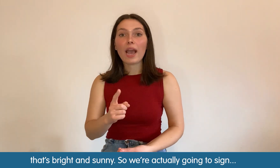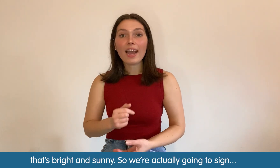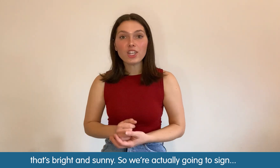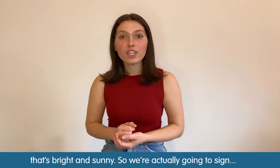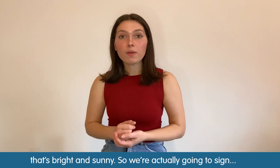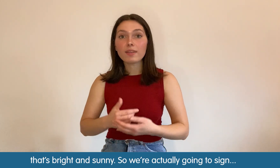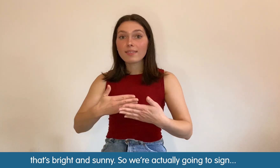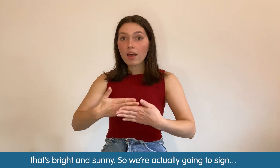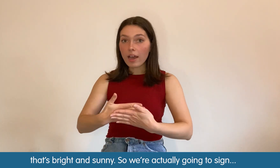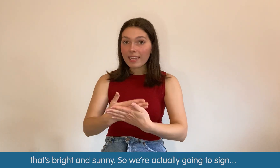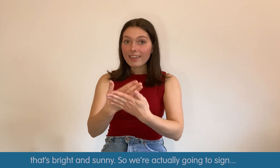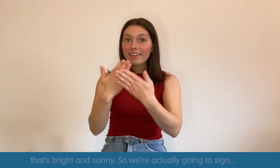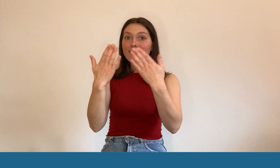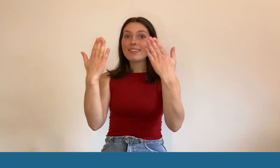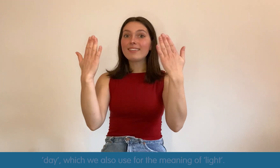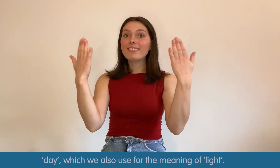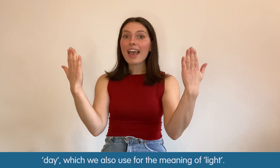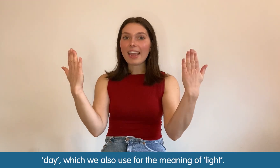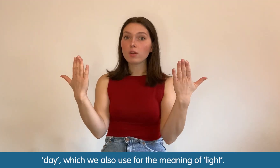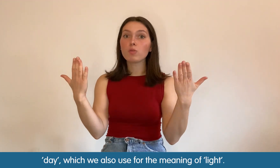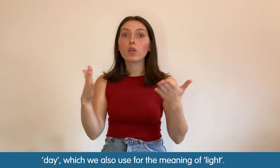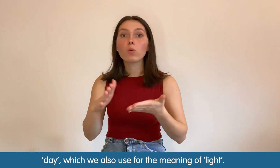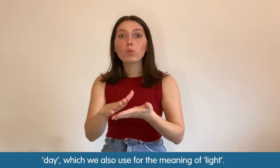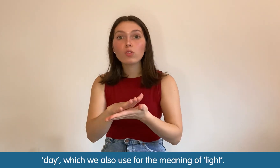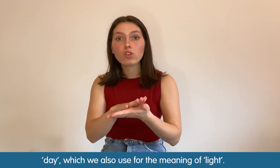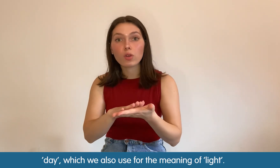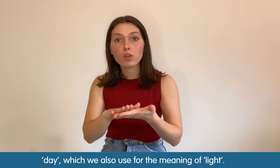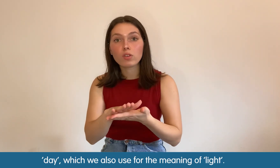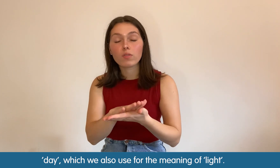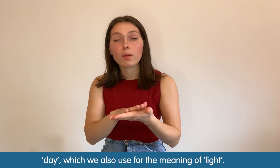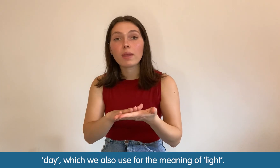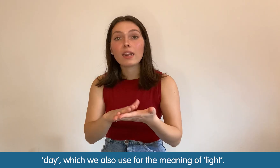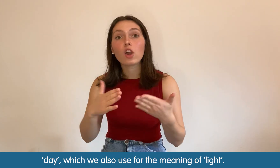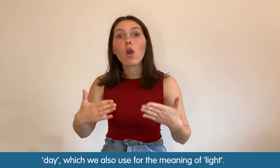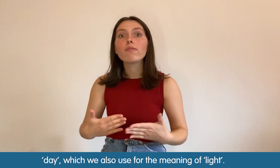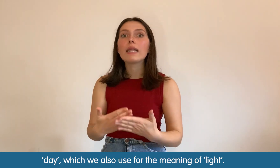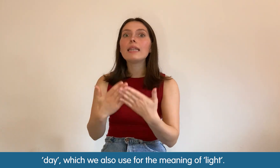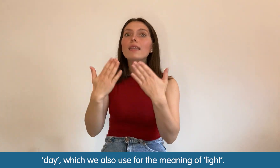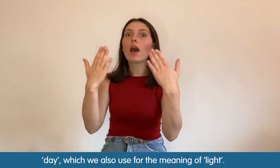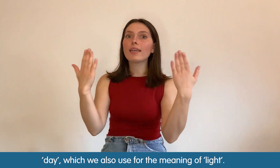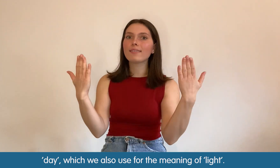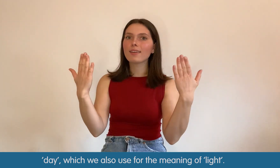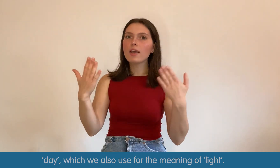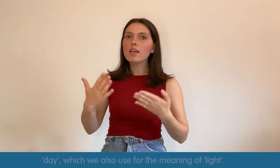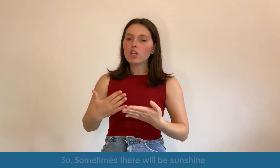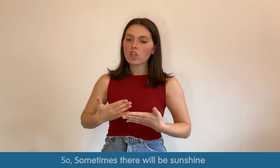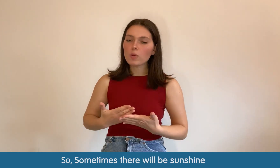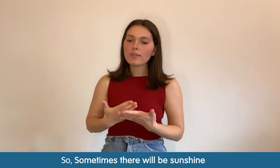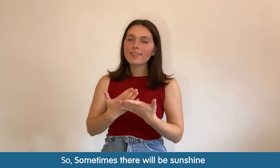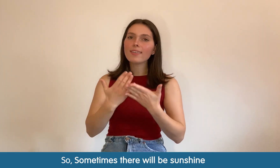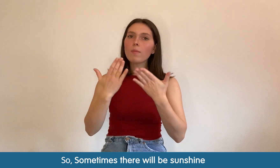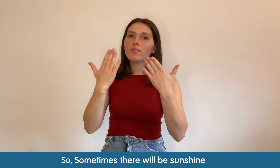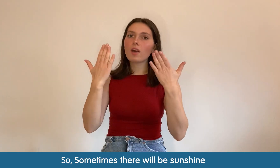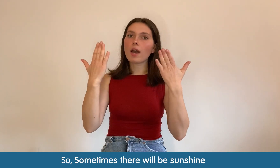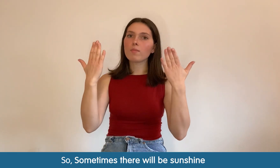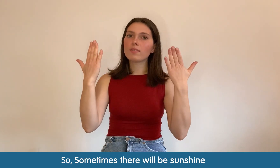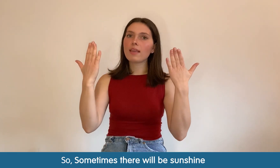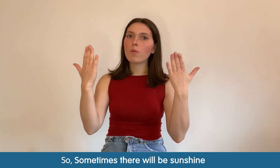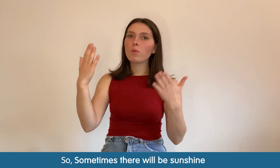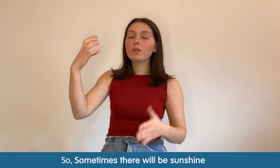actually going to sign day, which we also use for the meaning of light. So sometimes there will